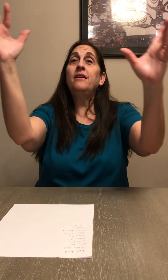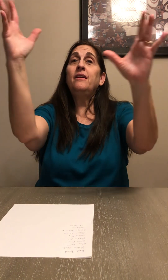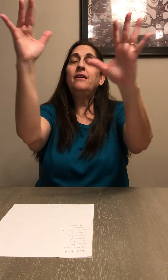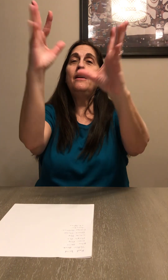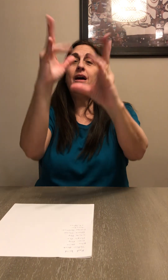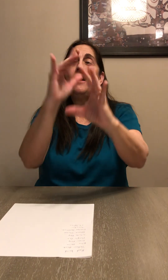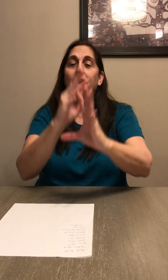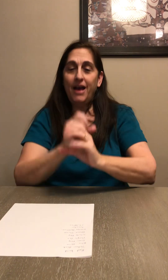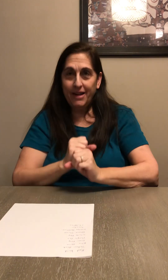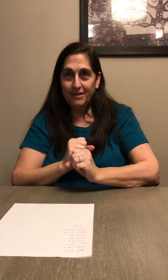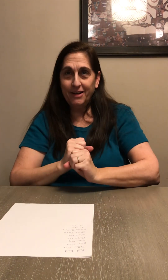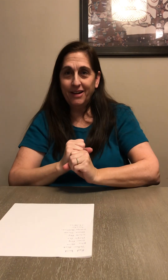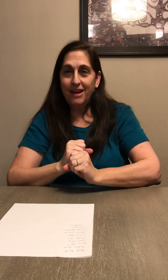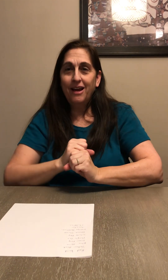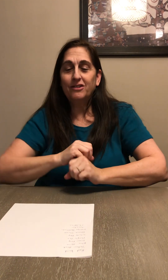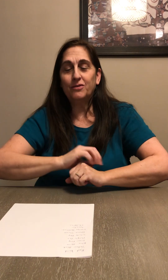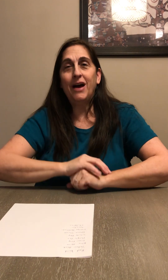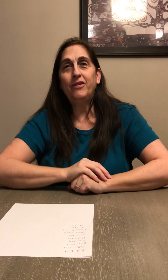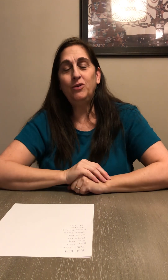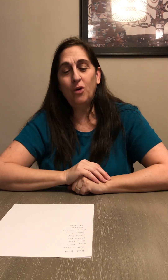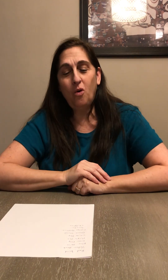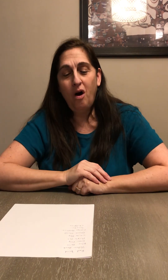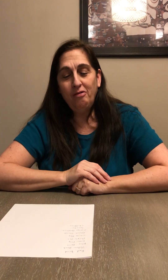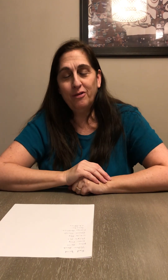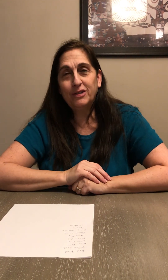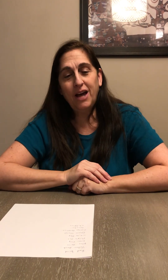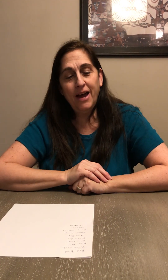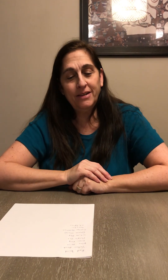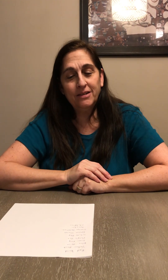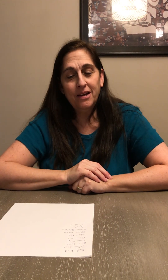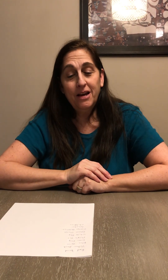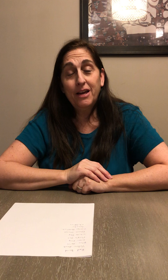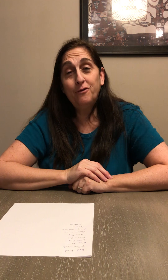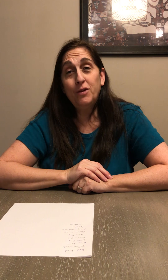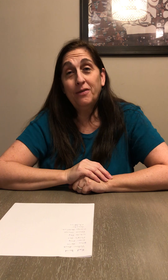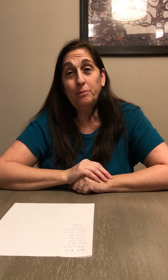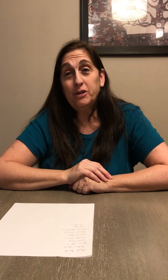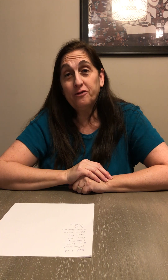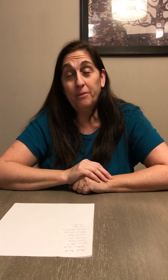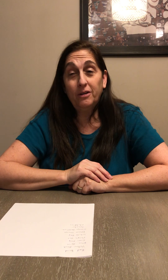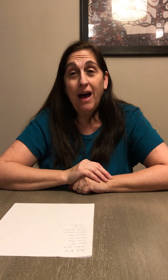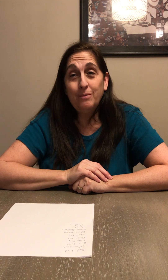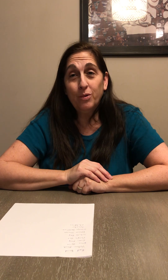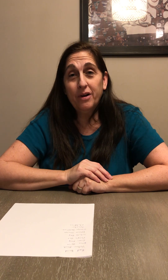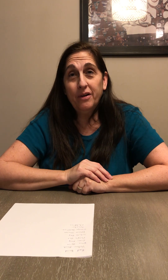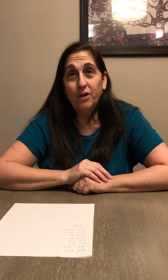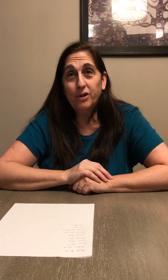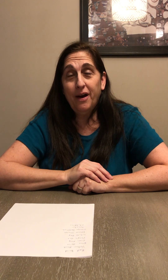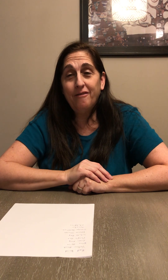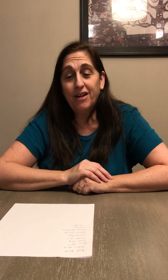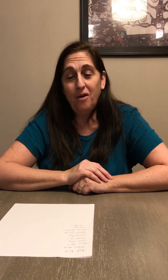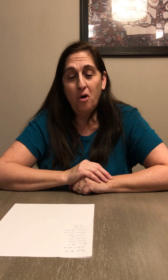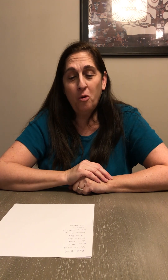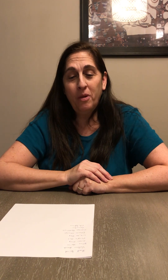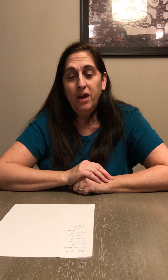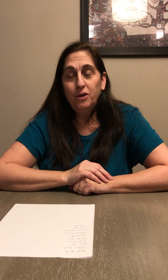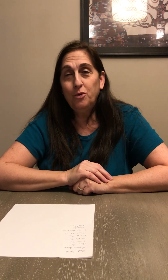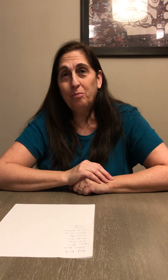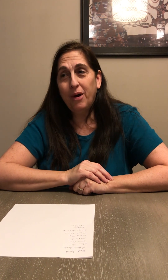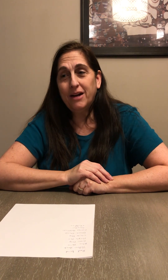The end. So now that you know all those signs, if you get the book from the library or you have it at home, you can practice